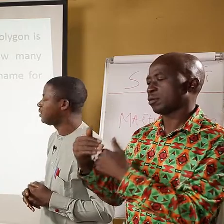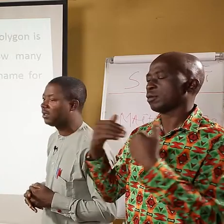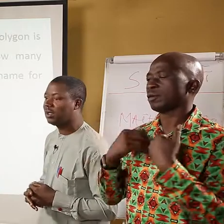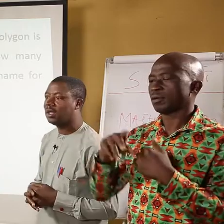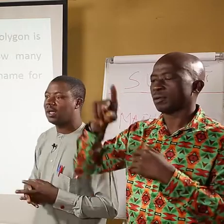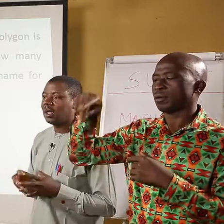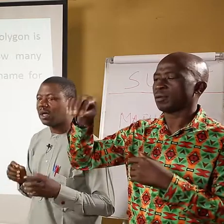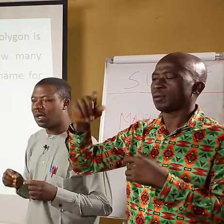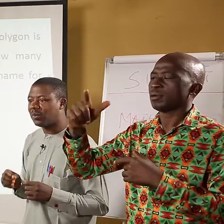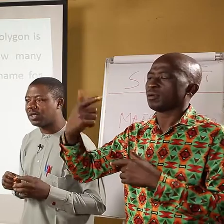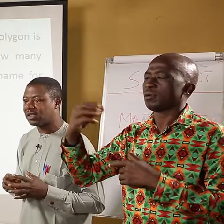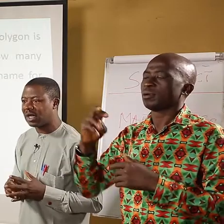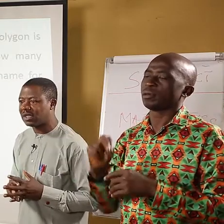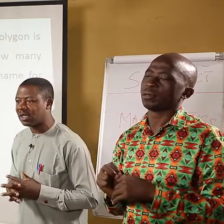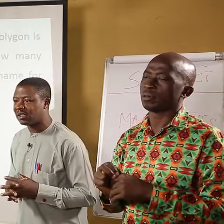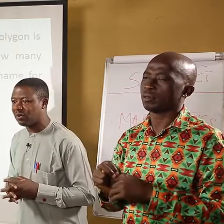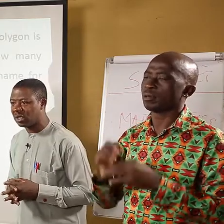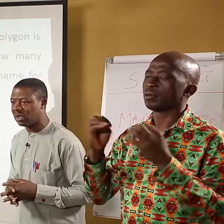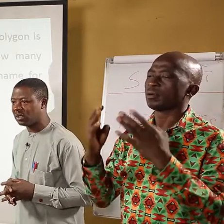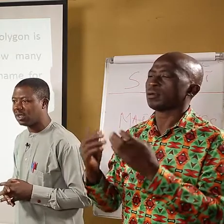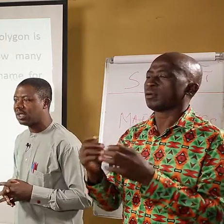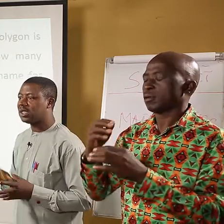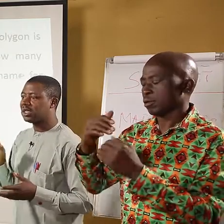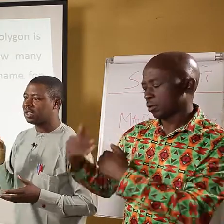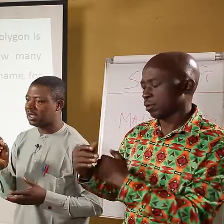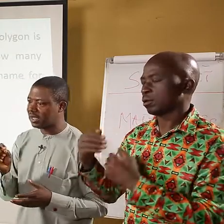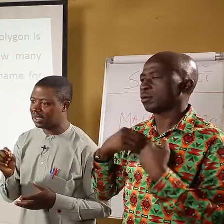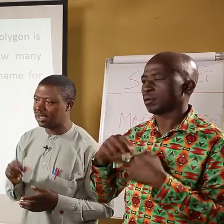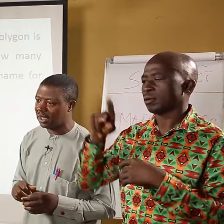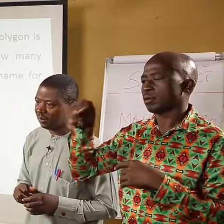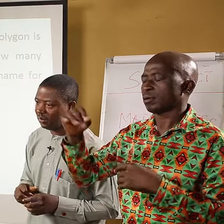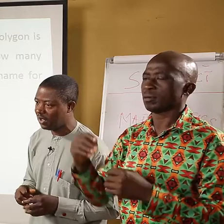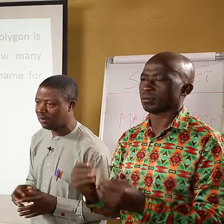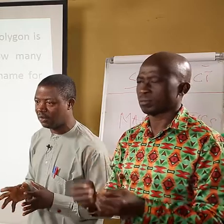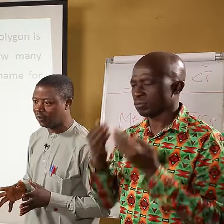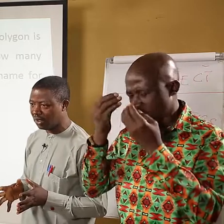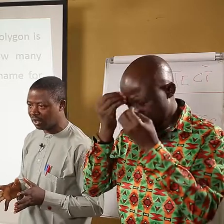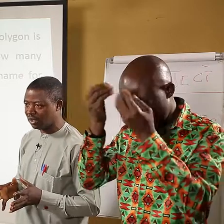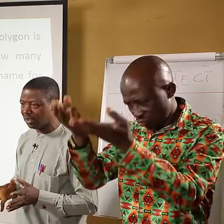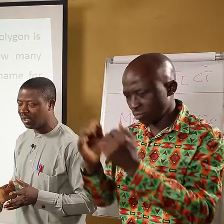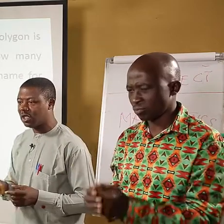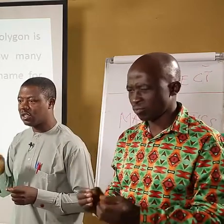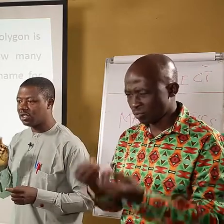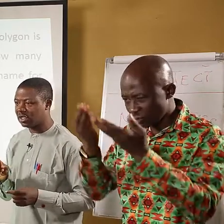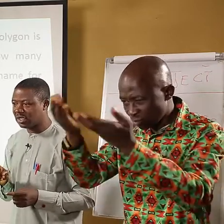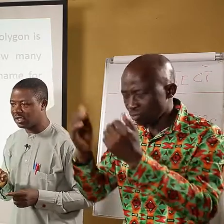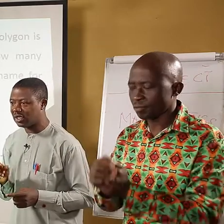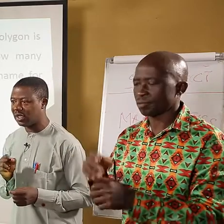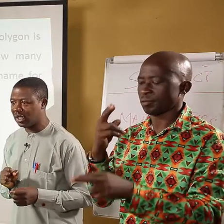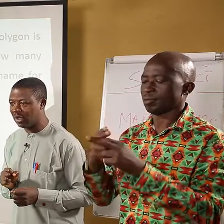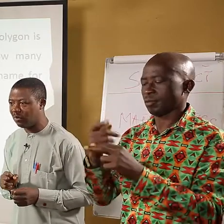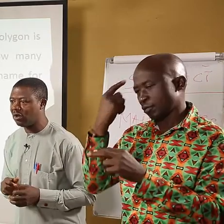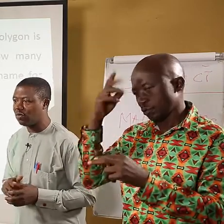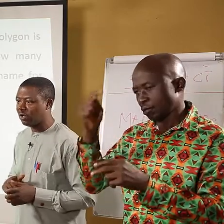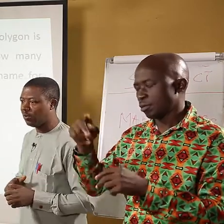polygon? How many sides has the polygon? Suggest a name for the polygon. Suggest